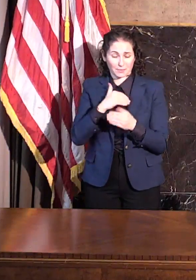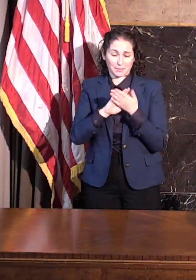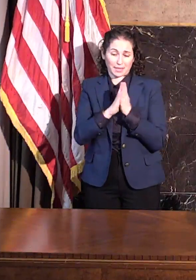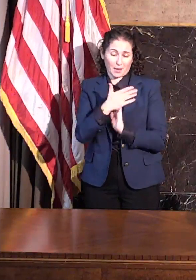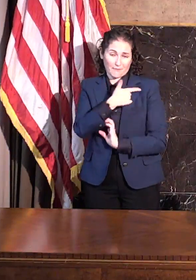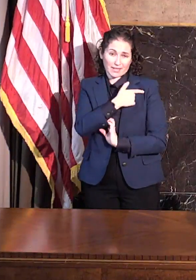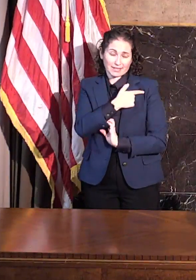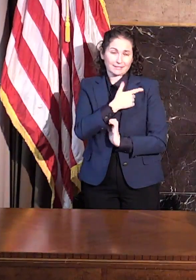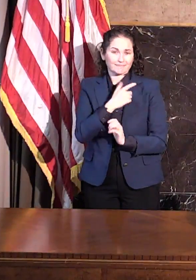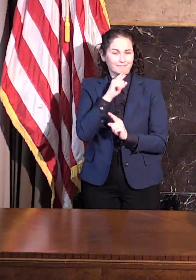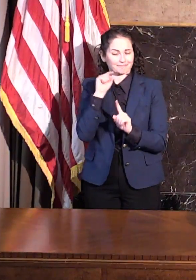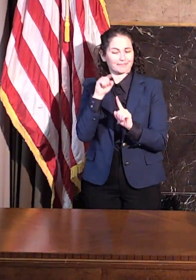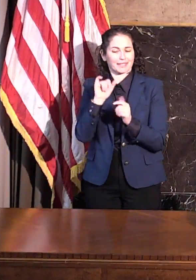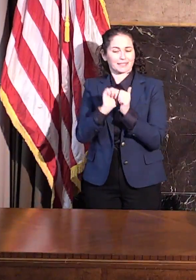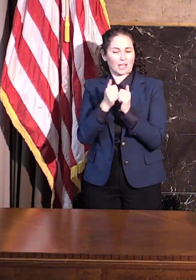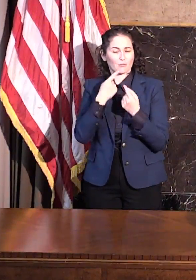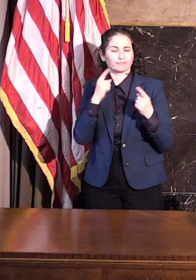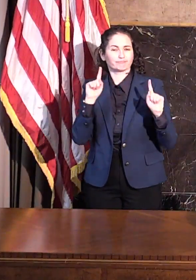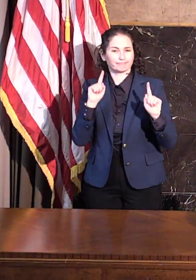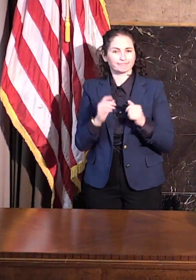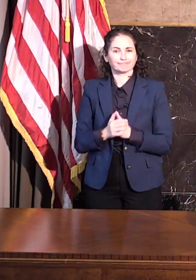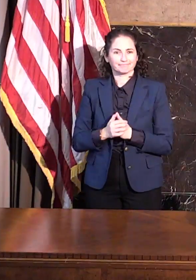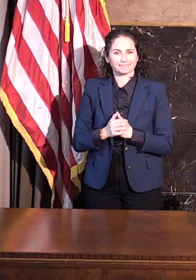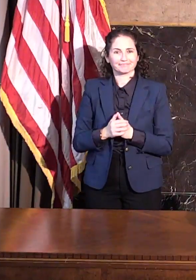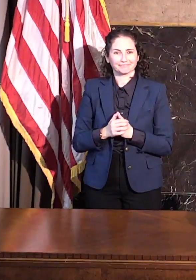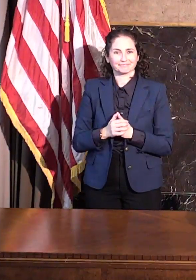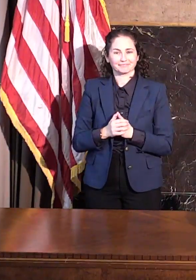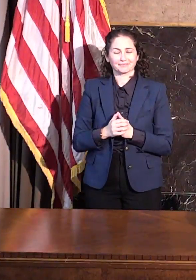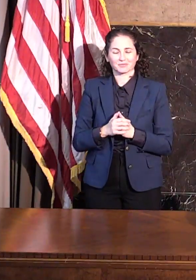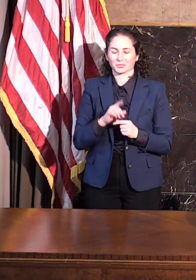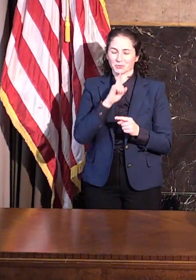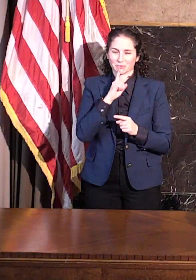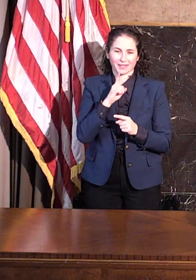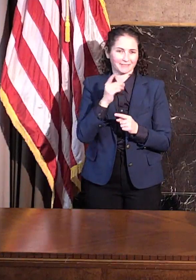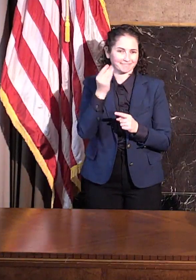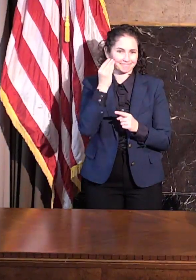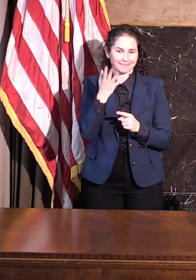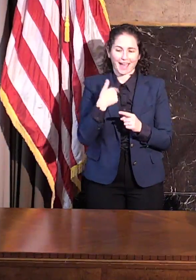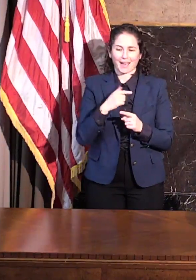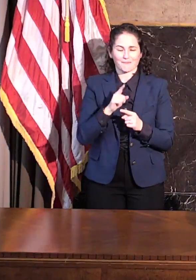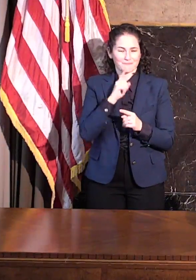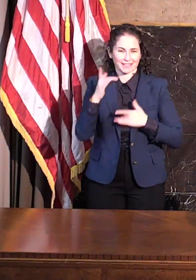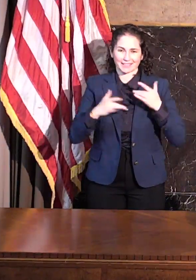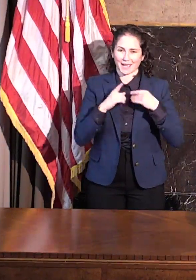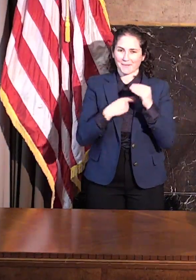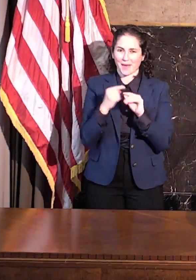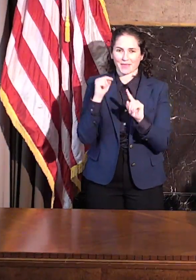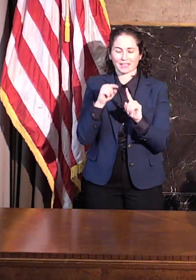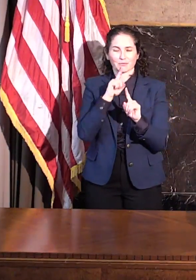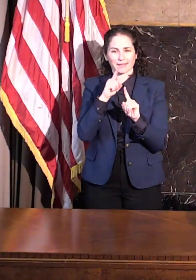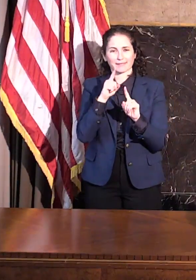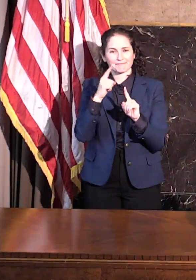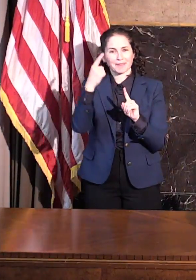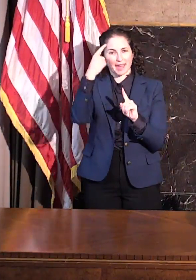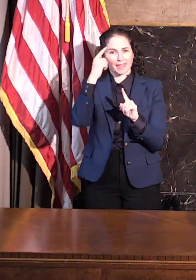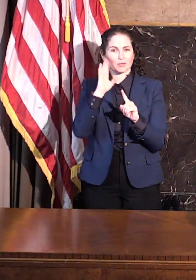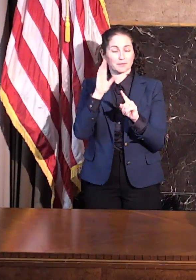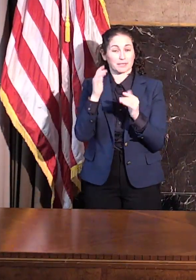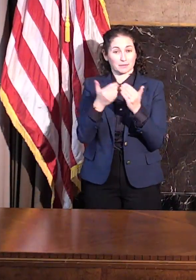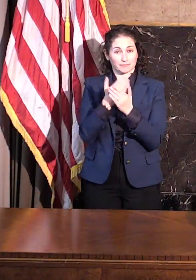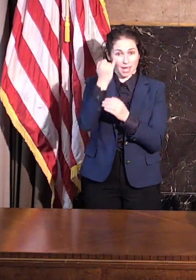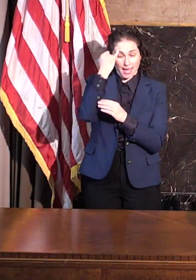is perfect because that's what we're looking to do. We're looking to get back to normal. And that's not going to happen until we get enough of